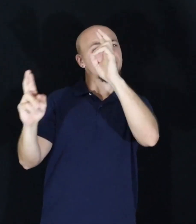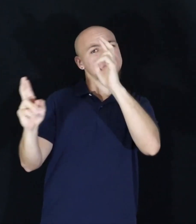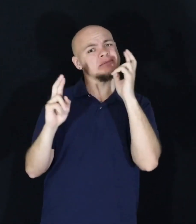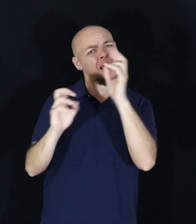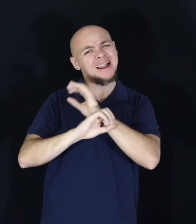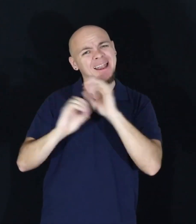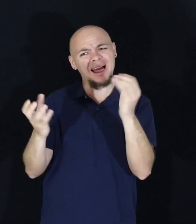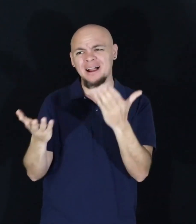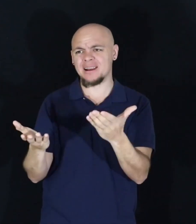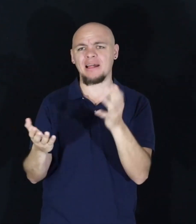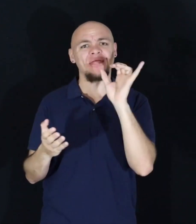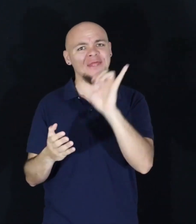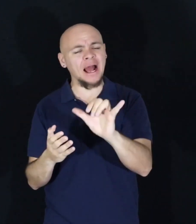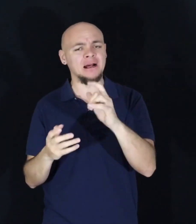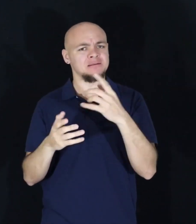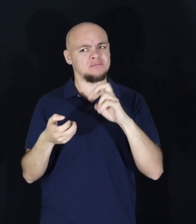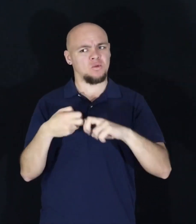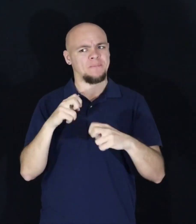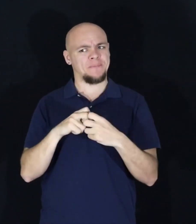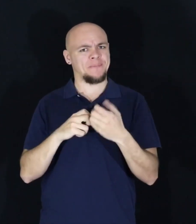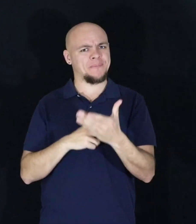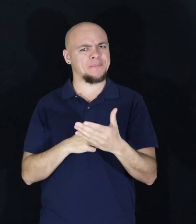it.